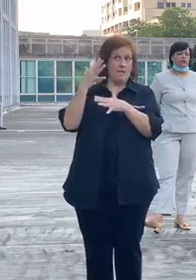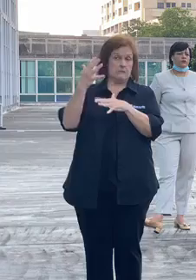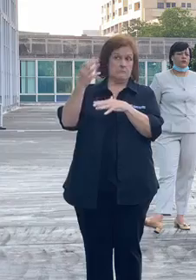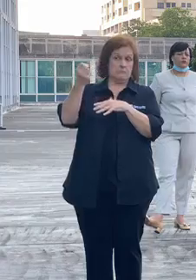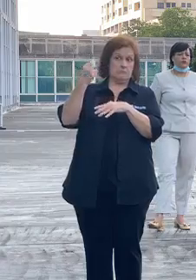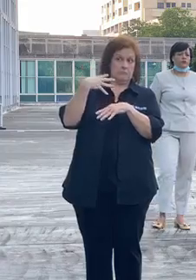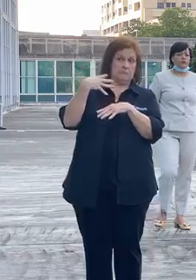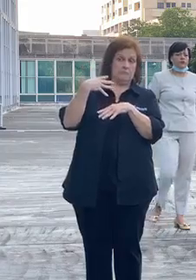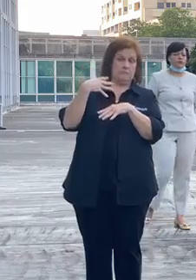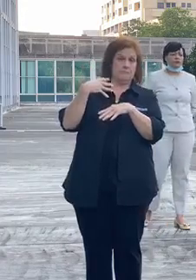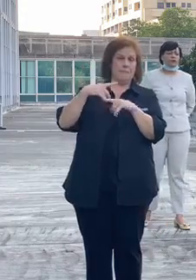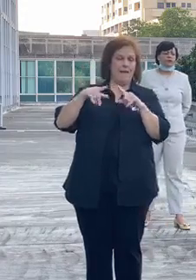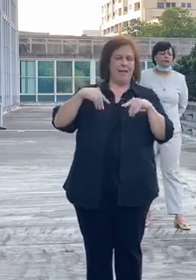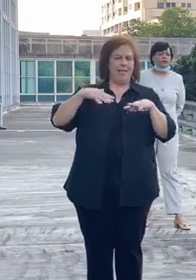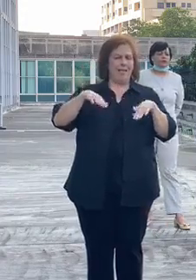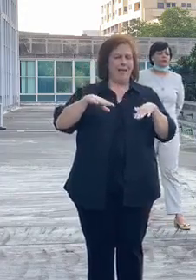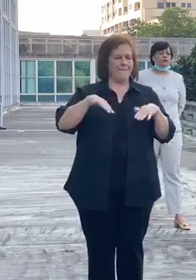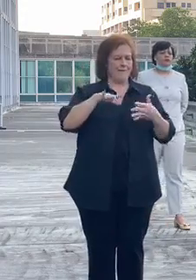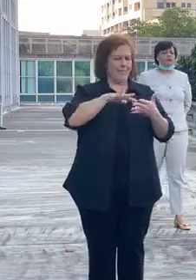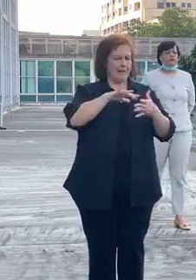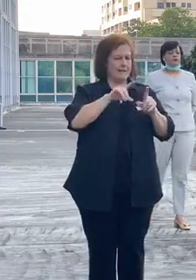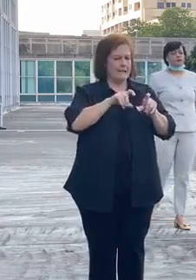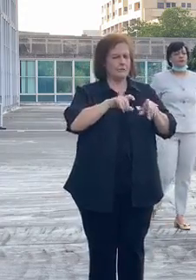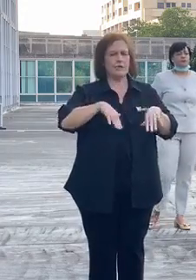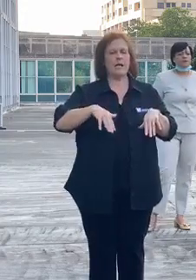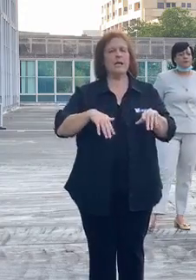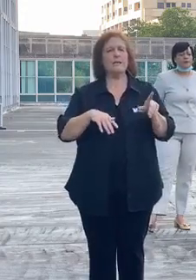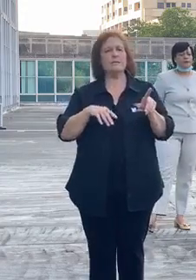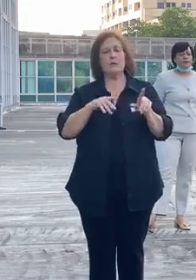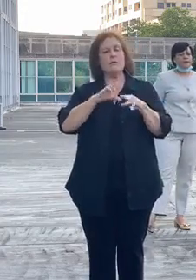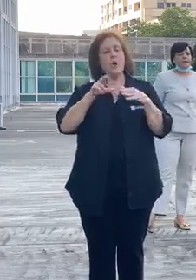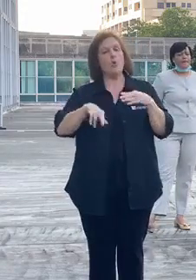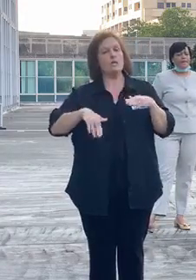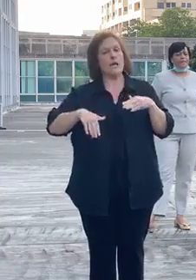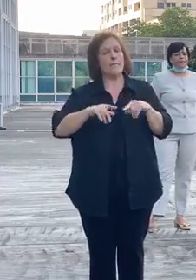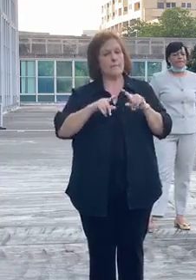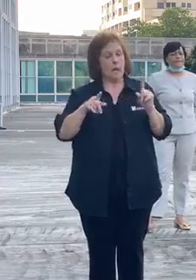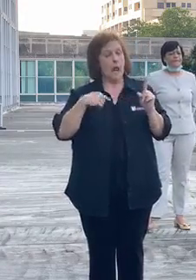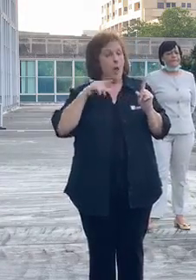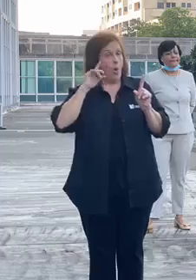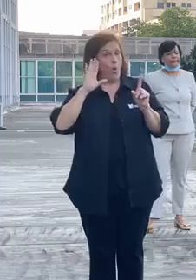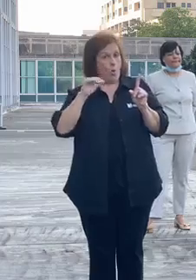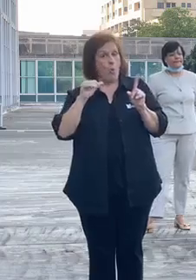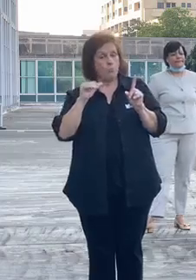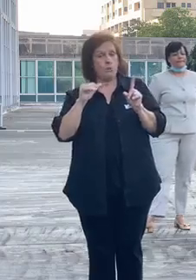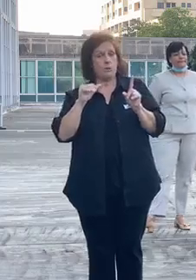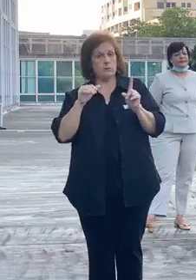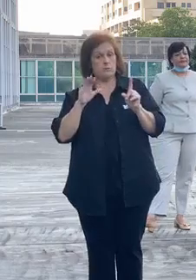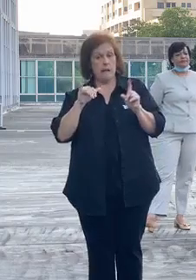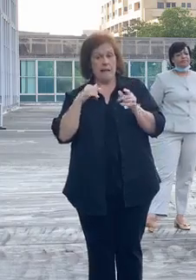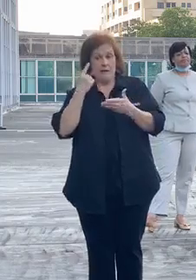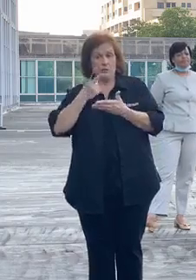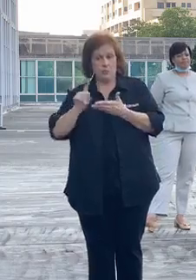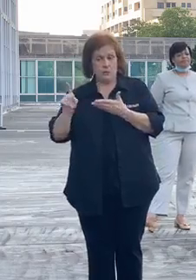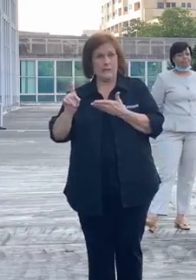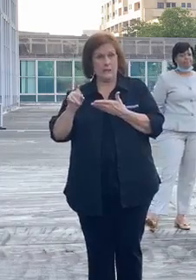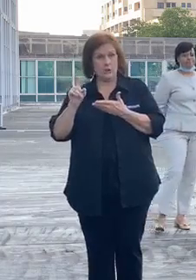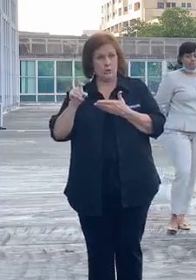yet. You know, with closing the site tomorrow, you know, it's my hope that that backlog will be relieved by next week.